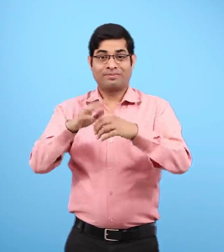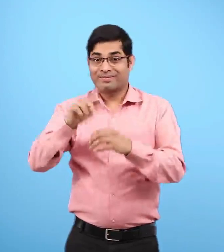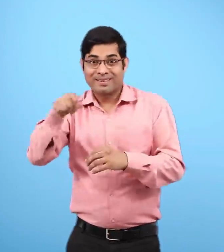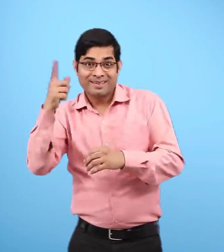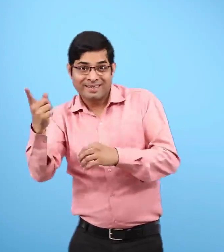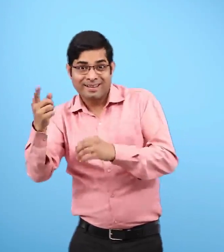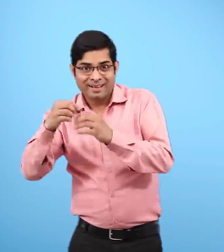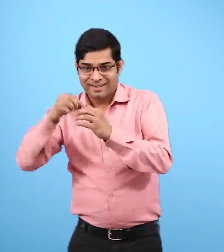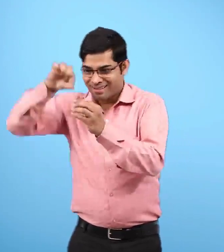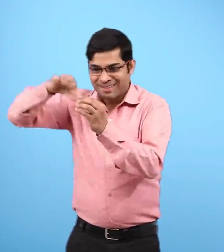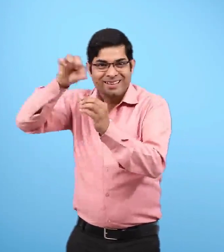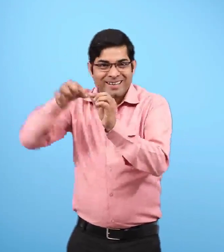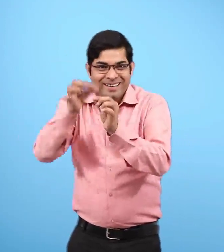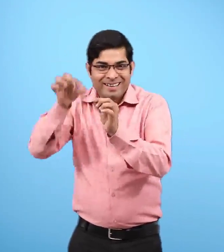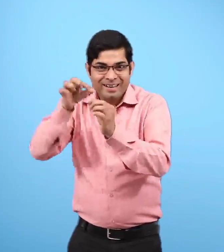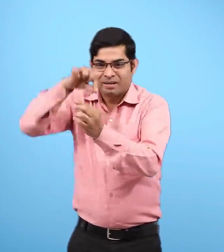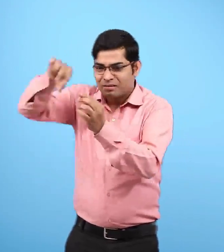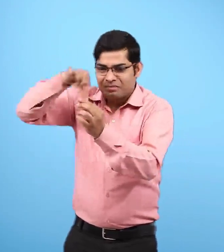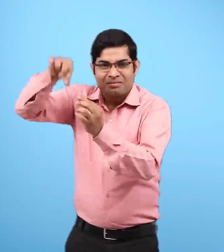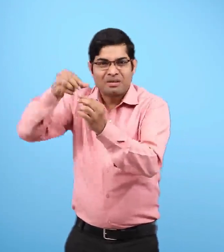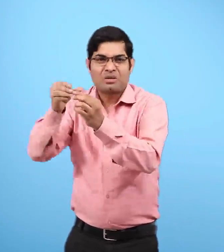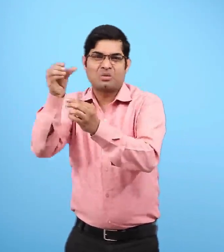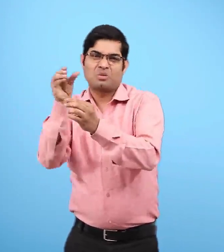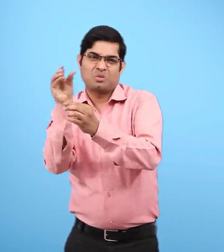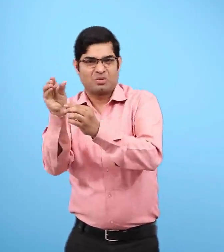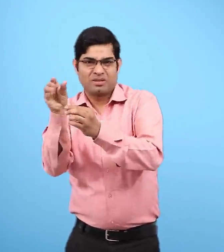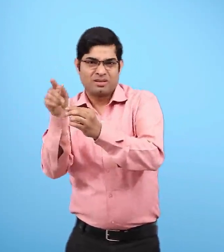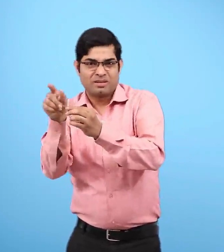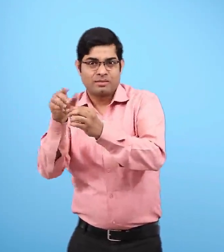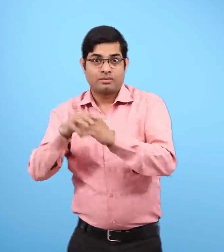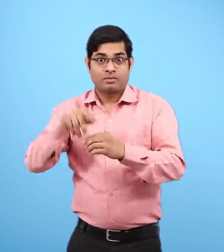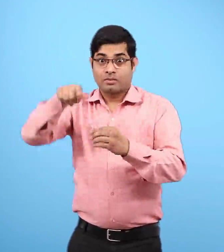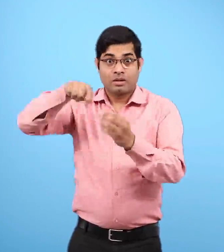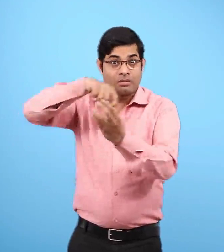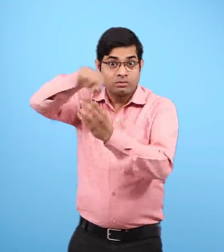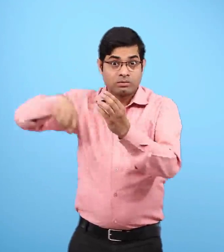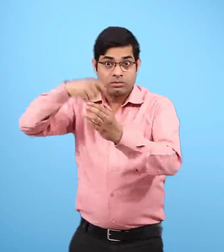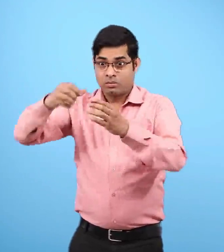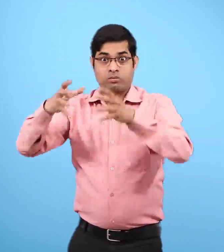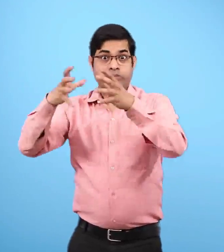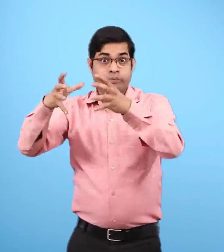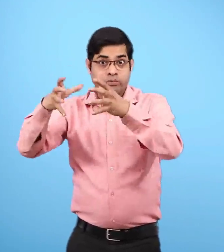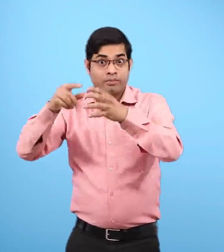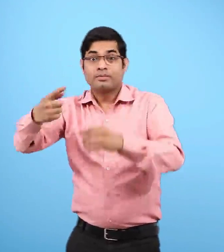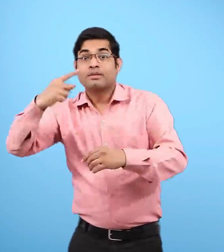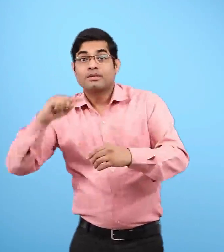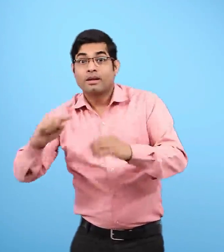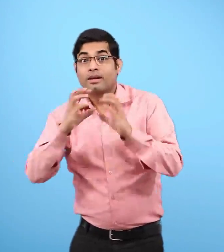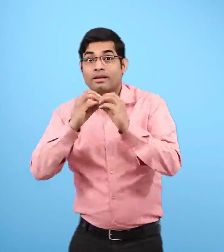Spool 1 has more thread and spool 2 has less thread. The word thicker